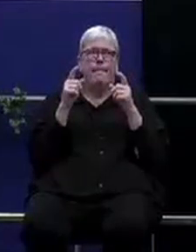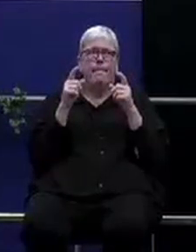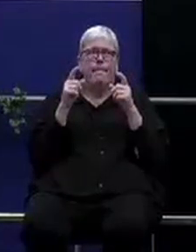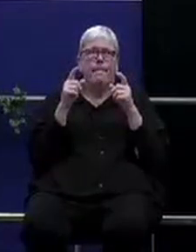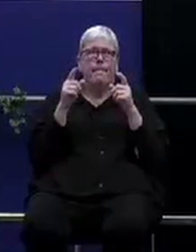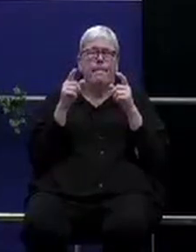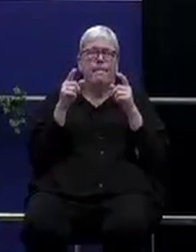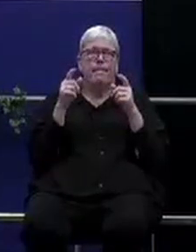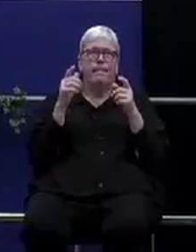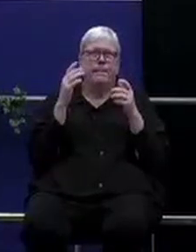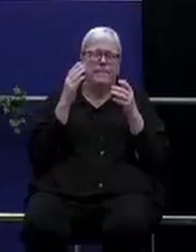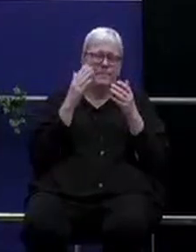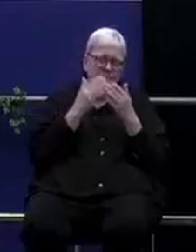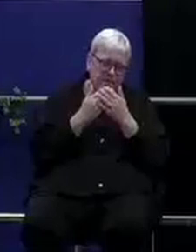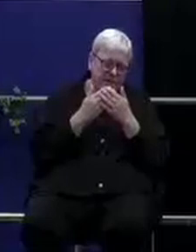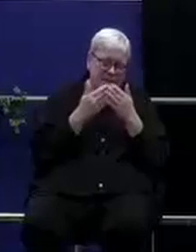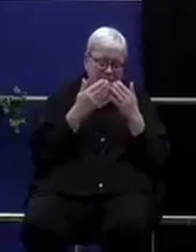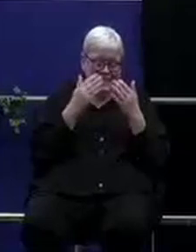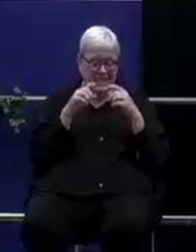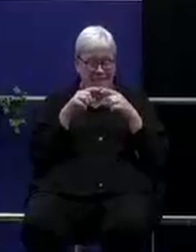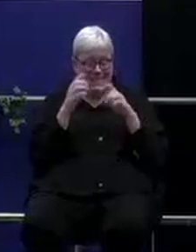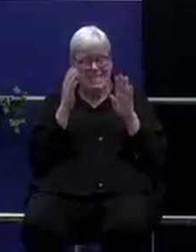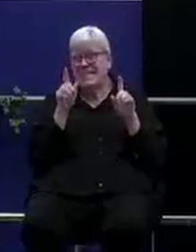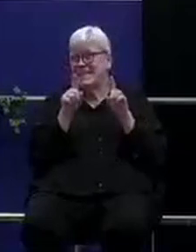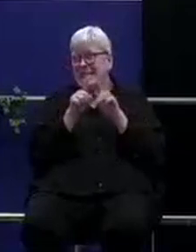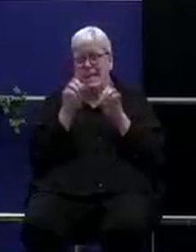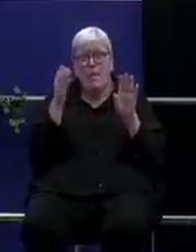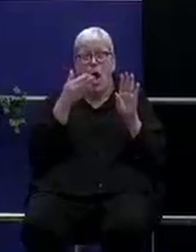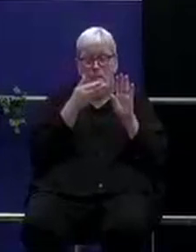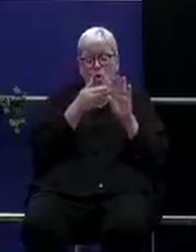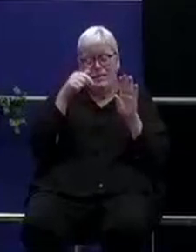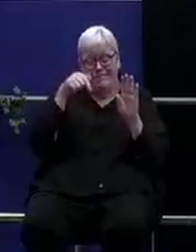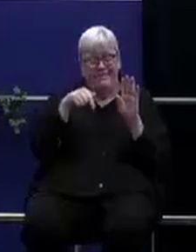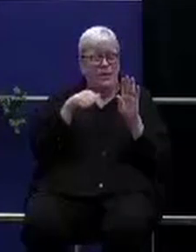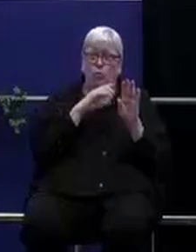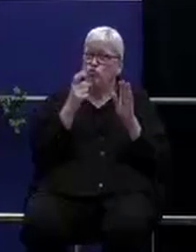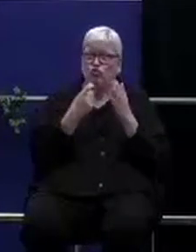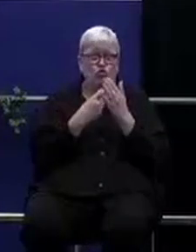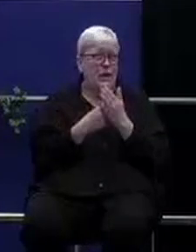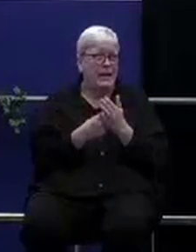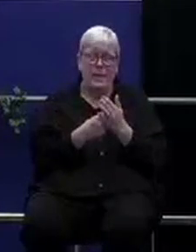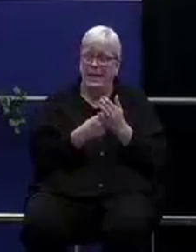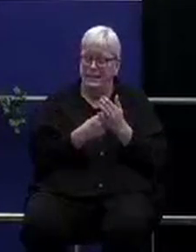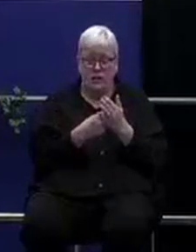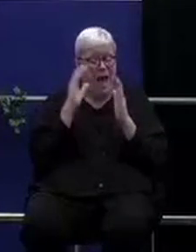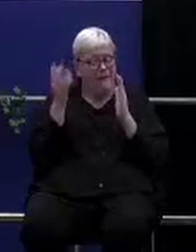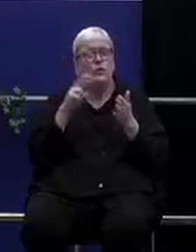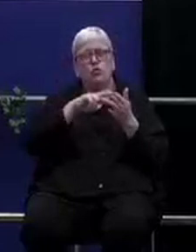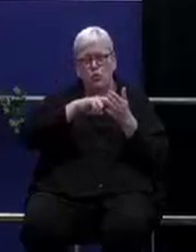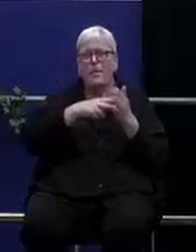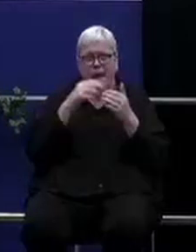And I took the same approach with a novel, which I wouldn't recommend, to be honest, because I think if you plan a little bit